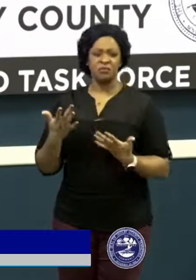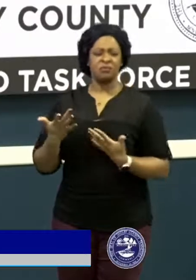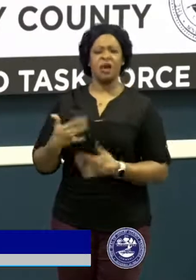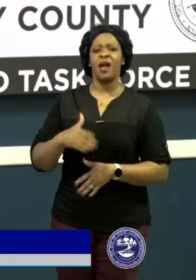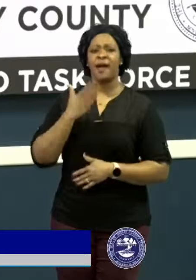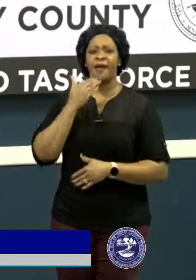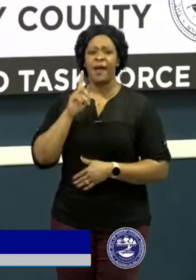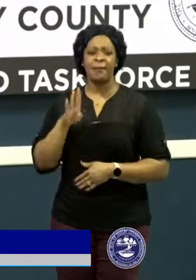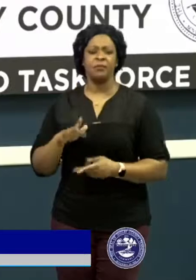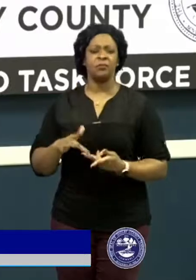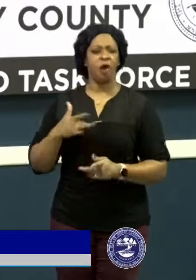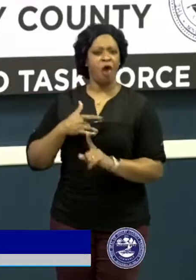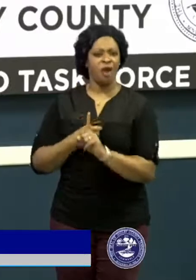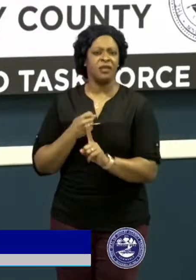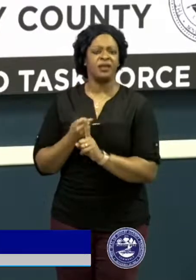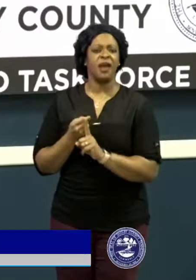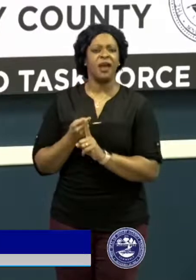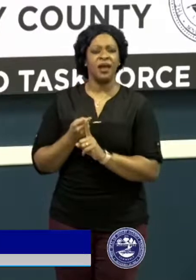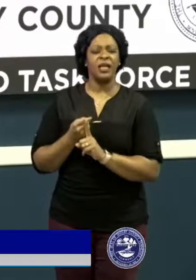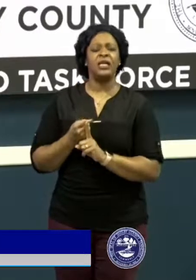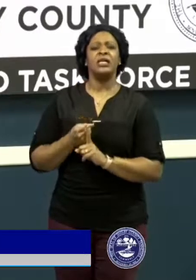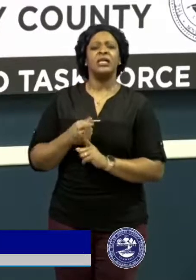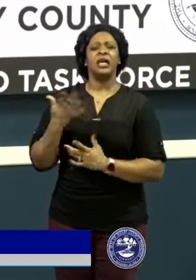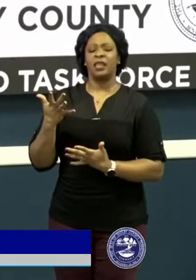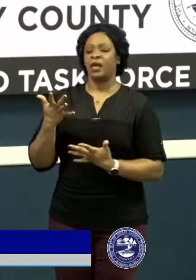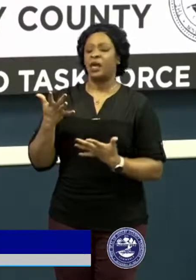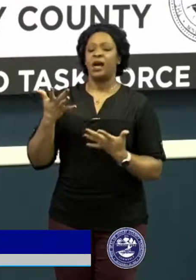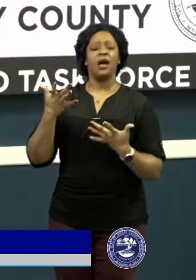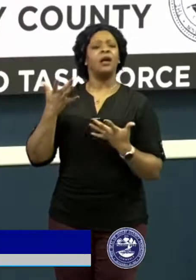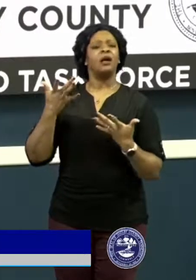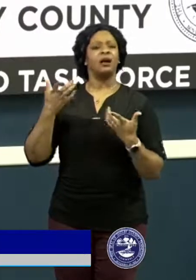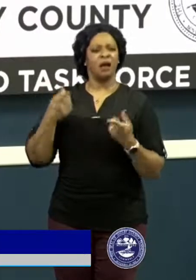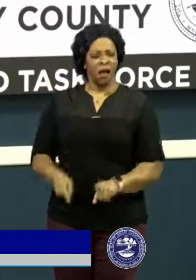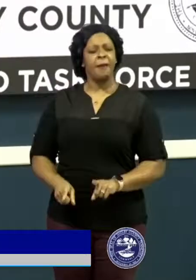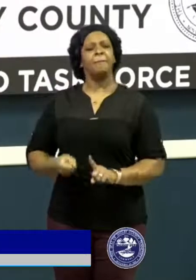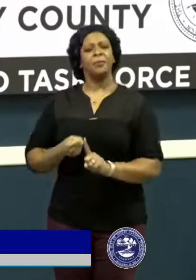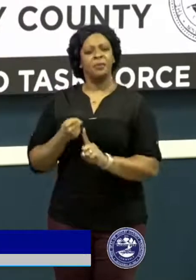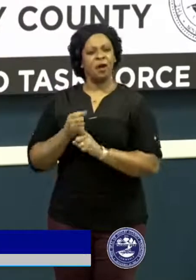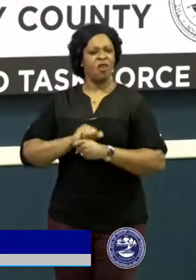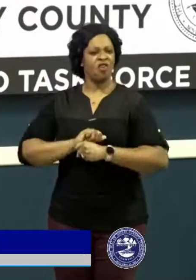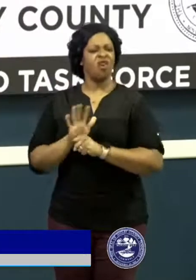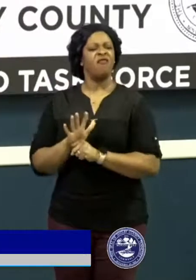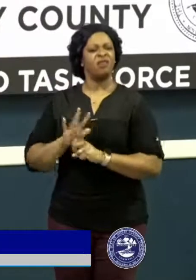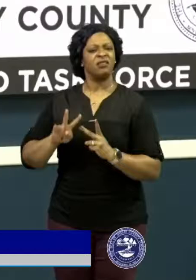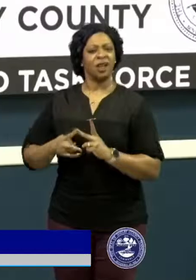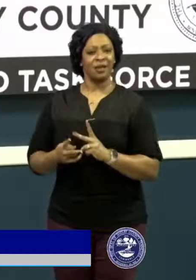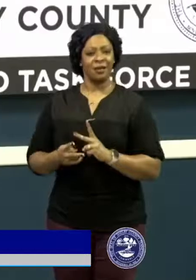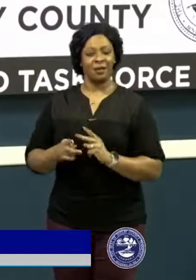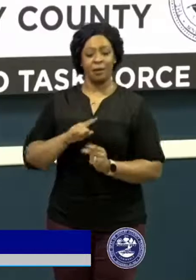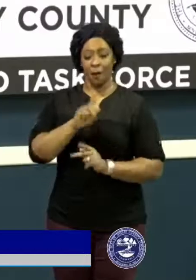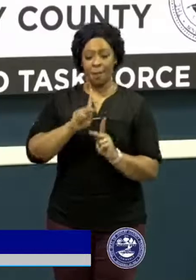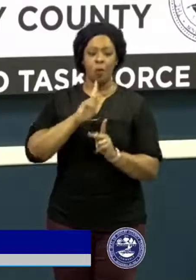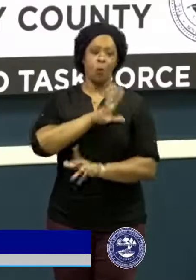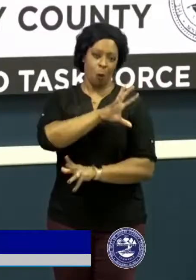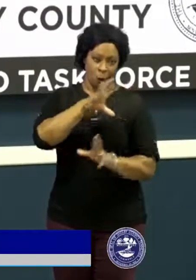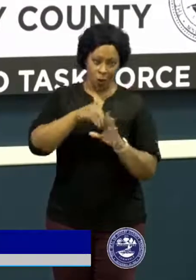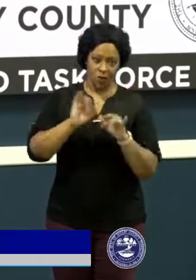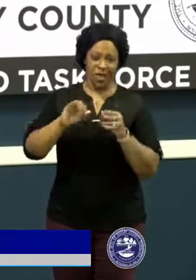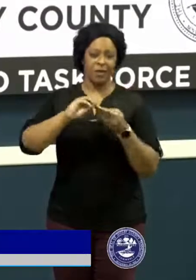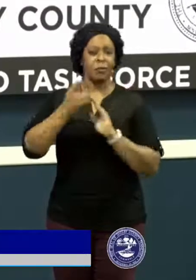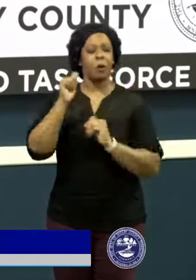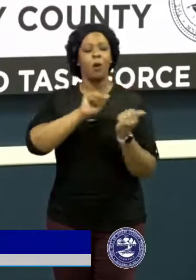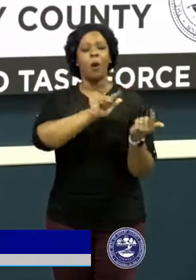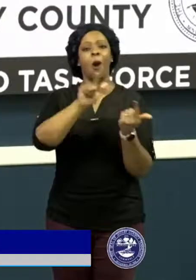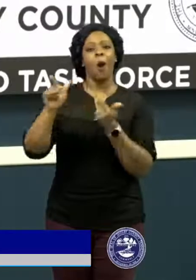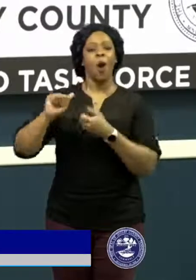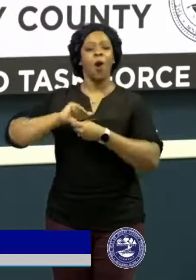diabetes or a heart attack, and then they incidentally test positive for COVID. All of those people are included in the number because they're